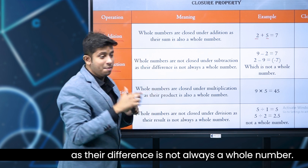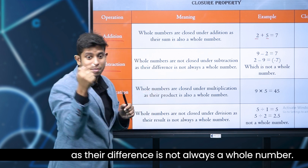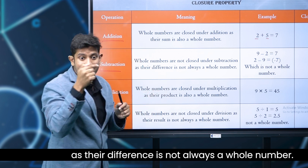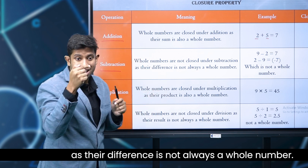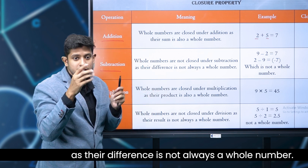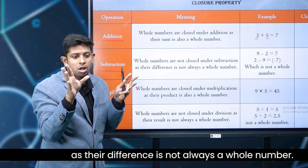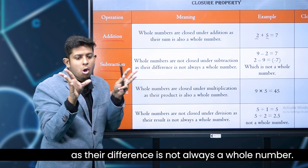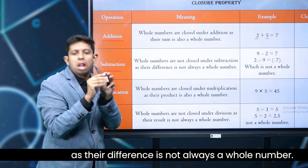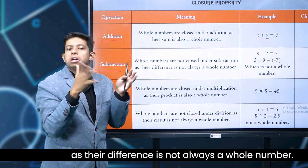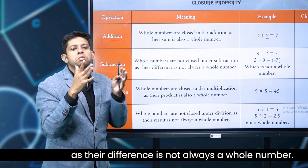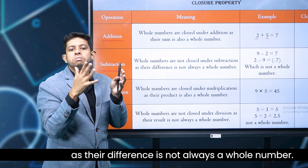not always a whole number.